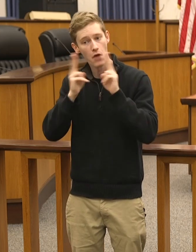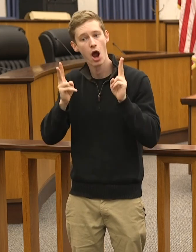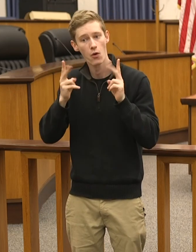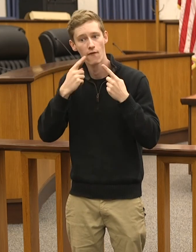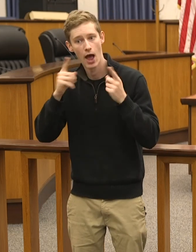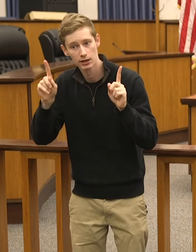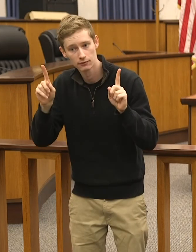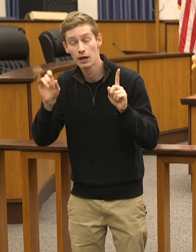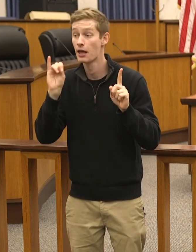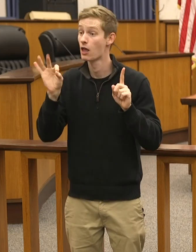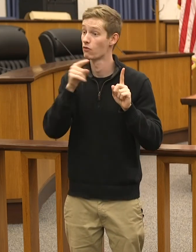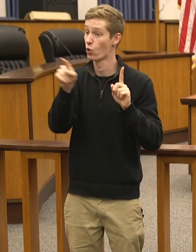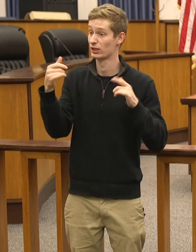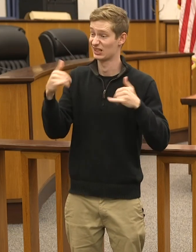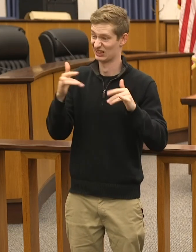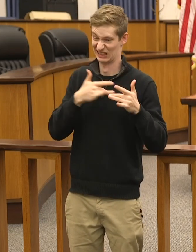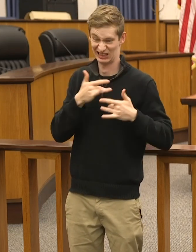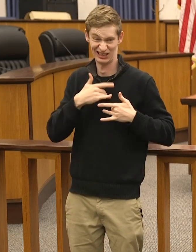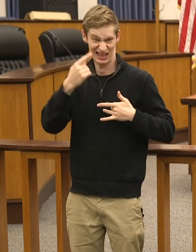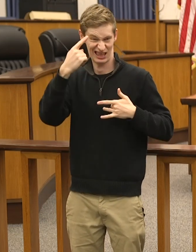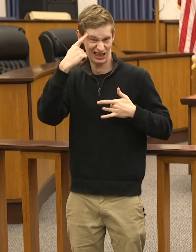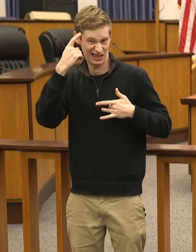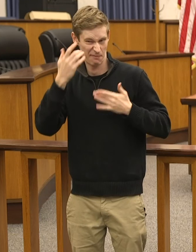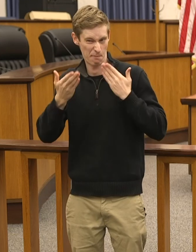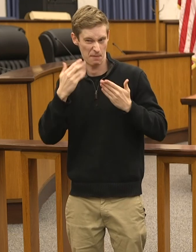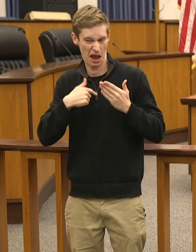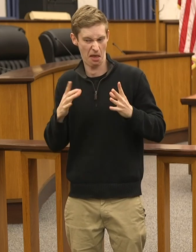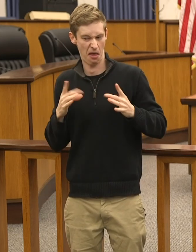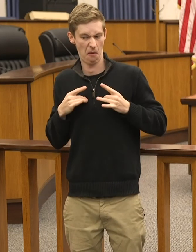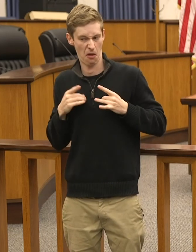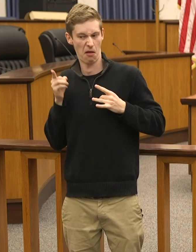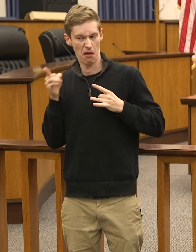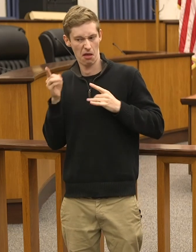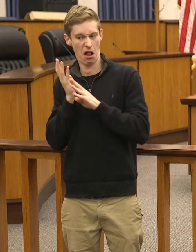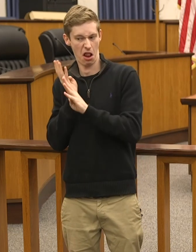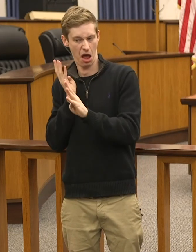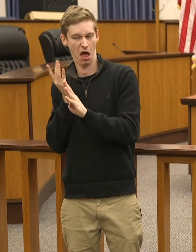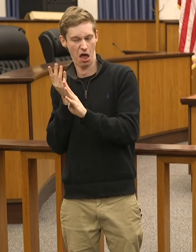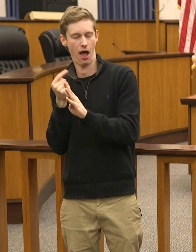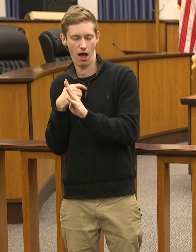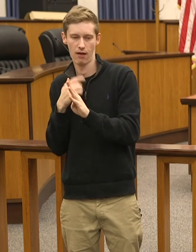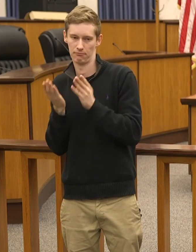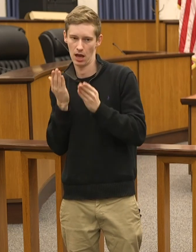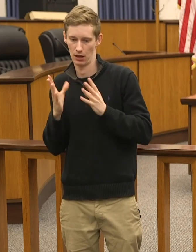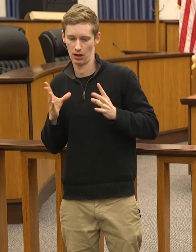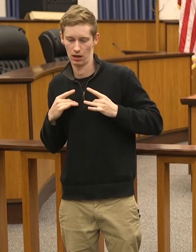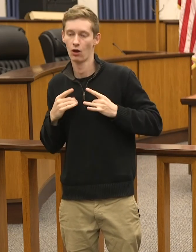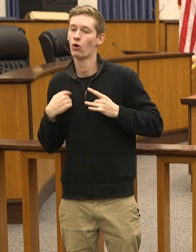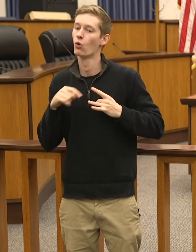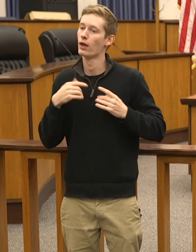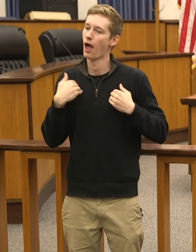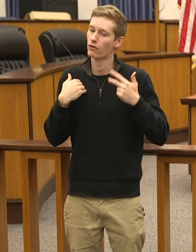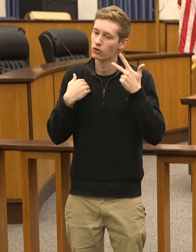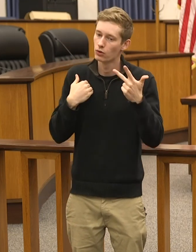still concerned about any potential exposure, the mayor mentioned a testing event we have tomorrow. We also have three testing